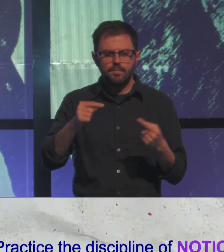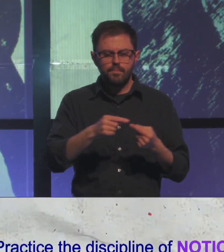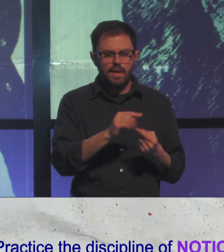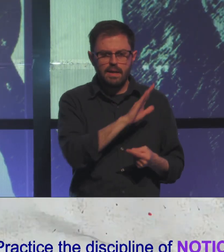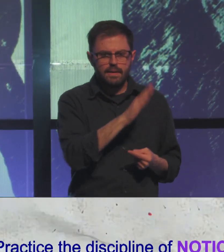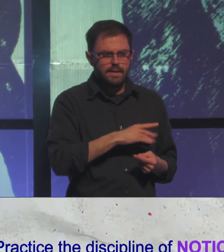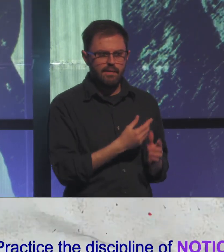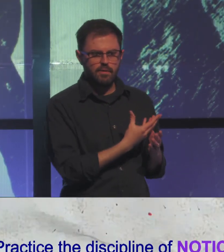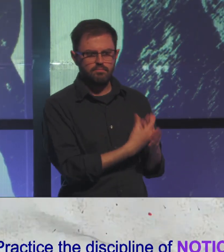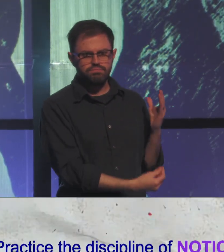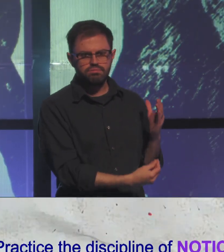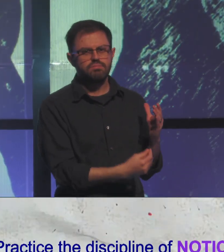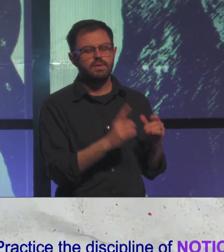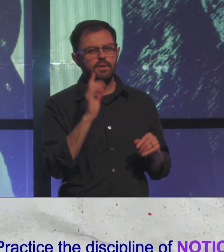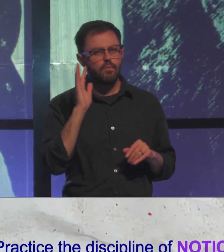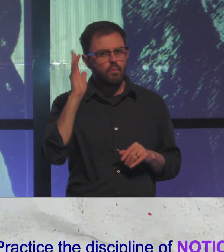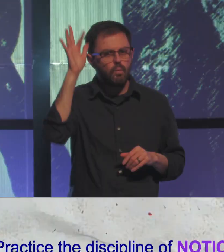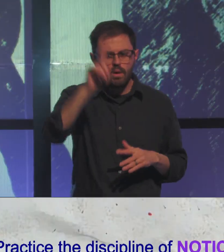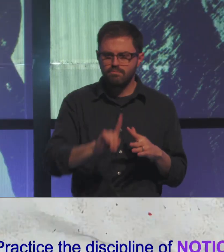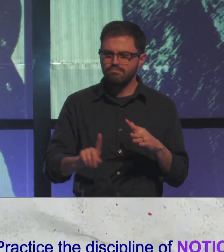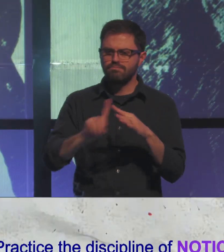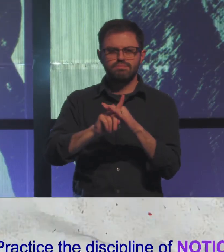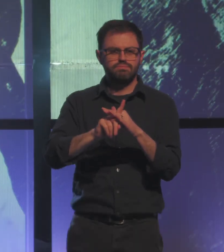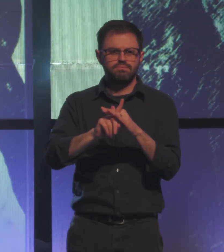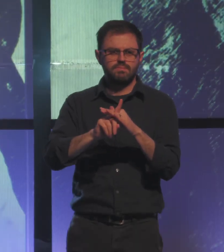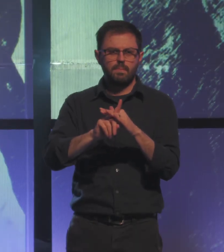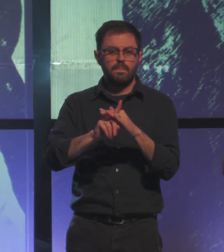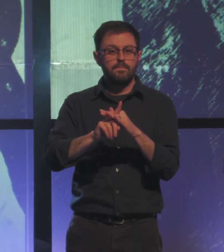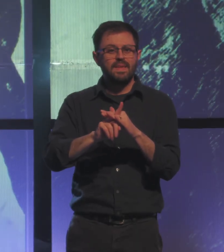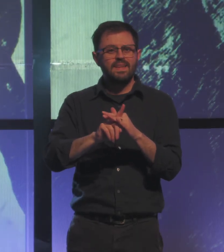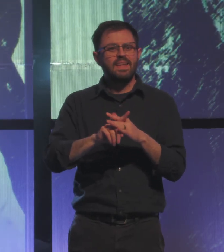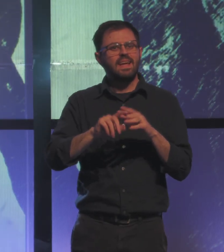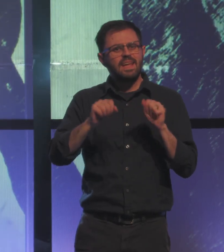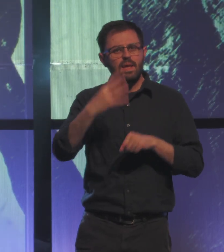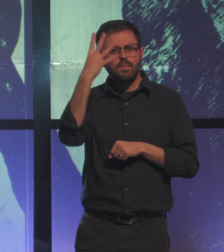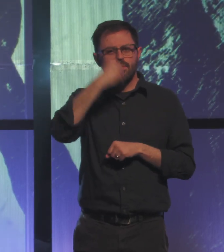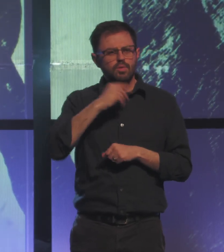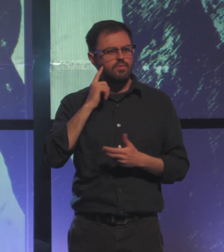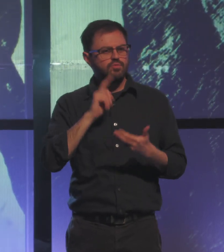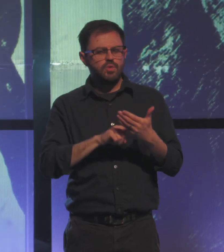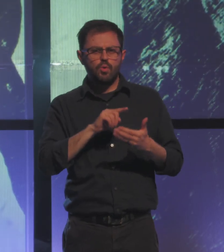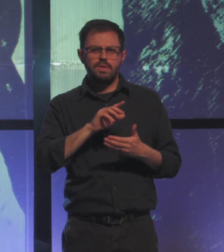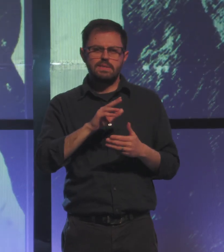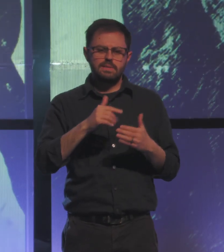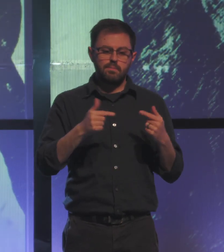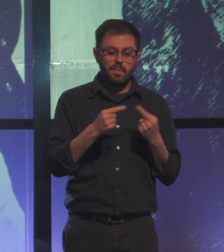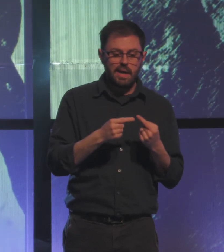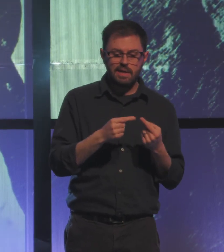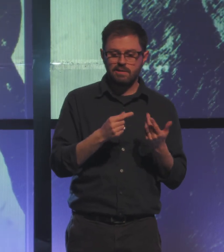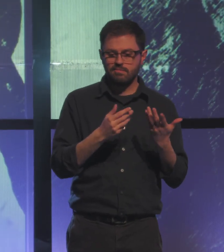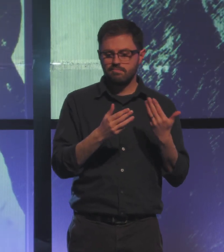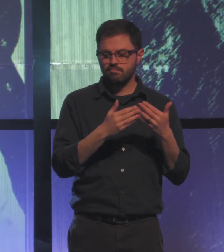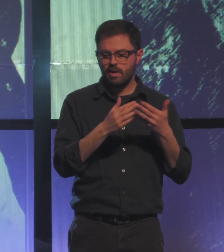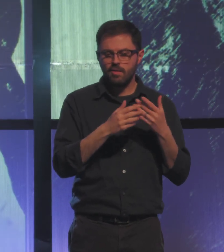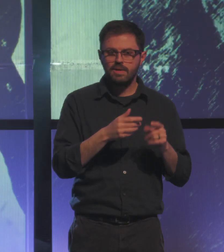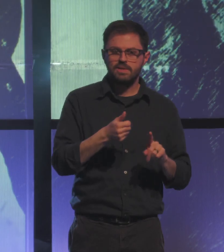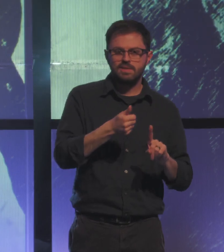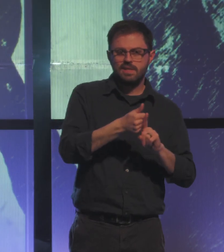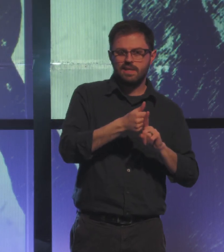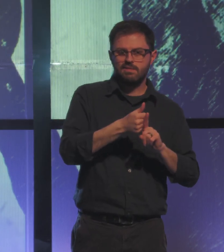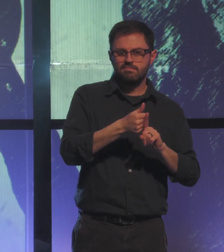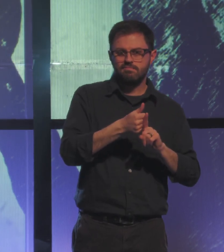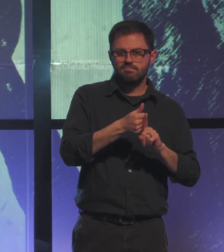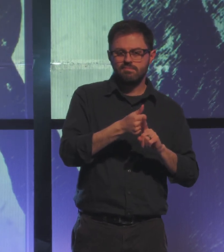there's so much beauty in the discipline of noticing the pain within yourself. Our bodies are so